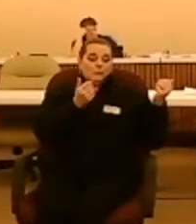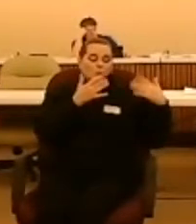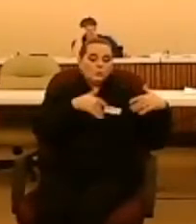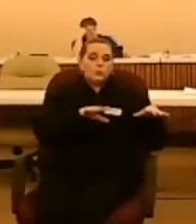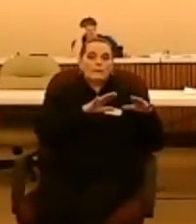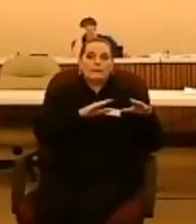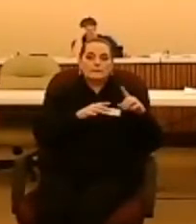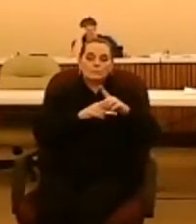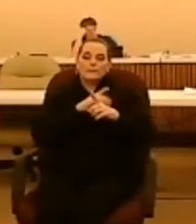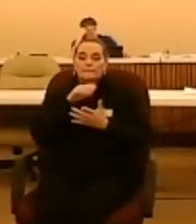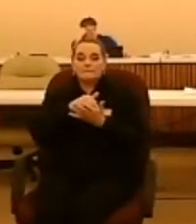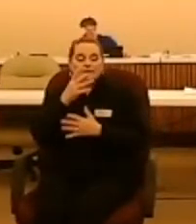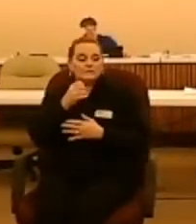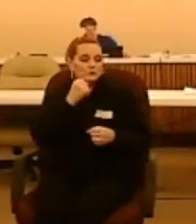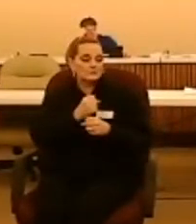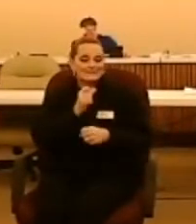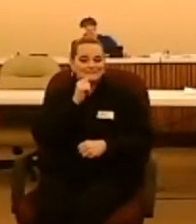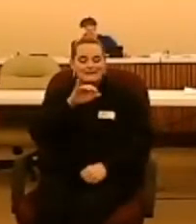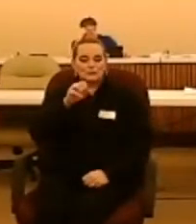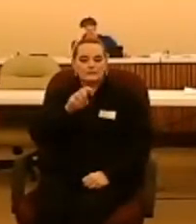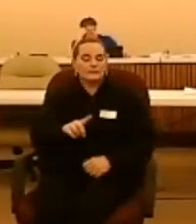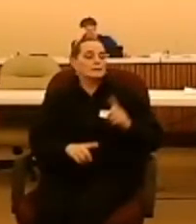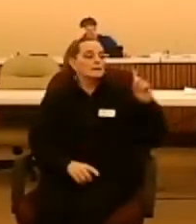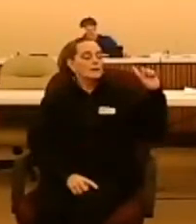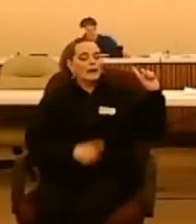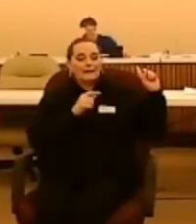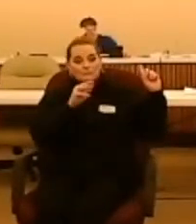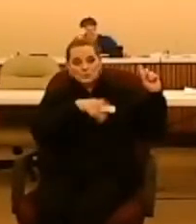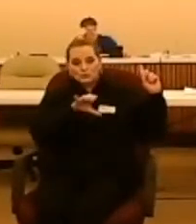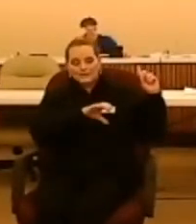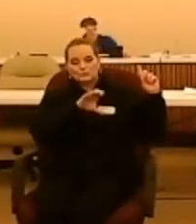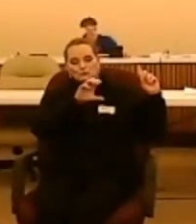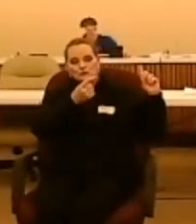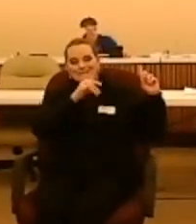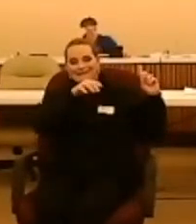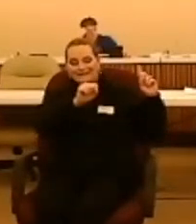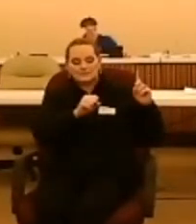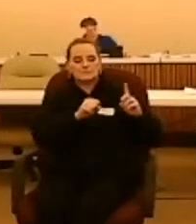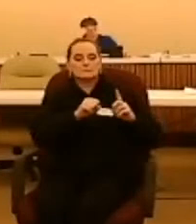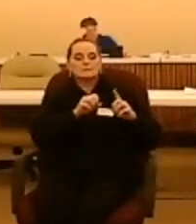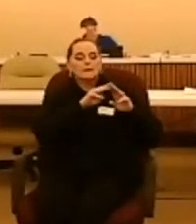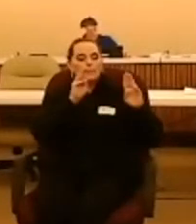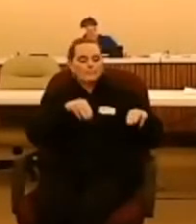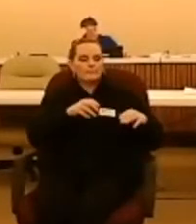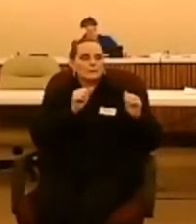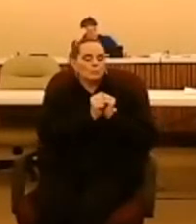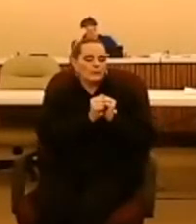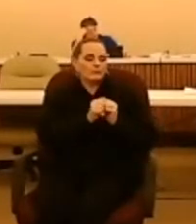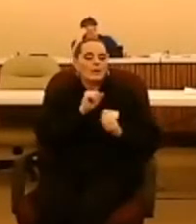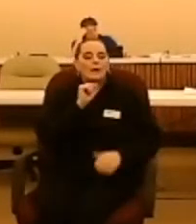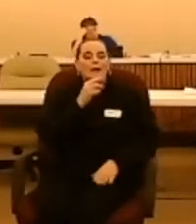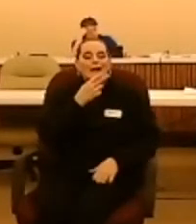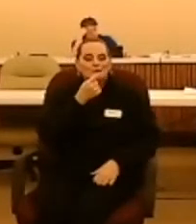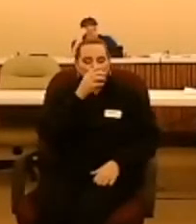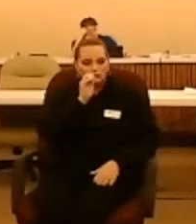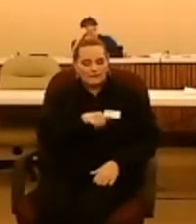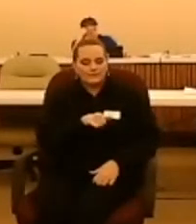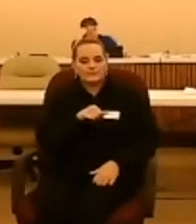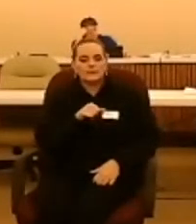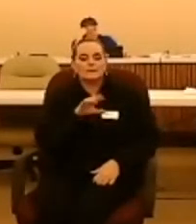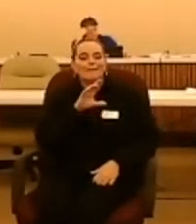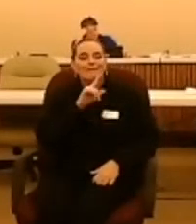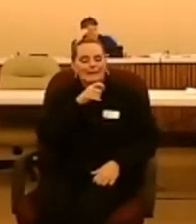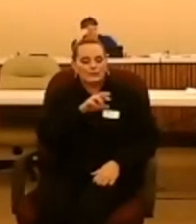5 years because it was non-jurisdictional. I have the Monroe County GIS mapping with the hydrography layers on showing the New